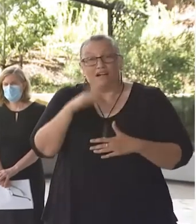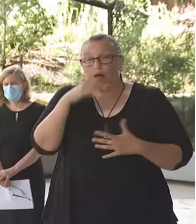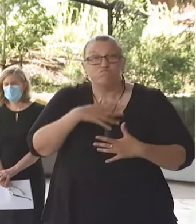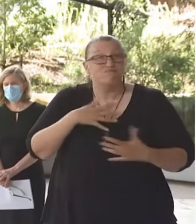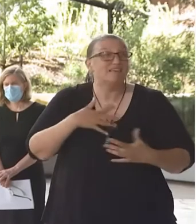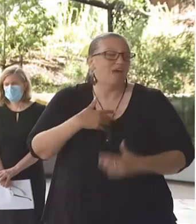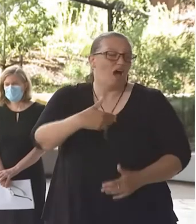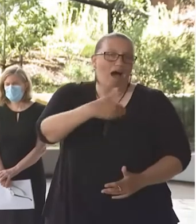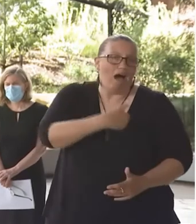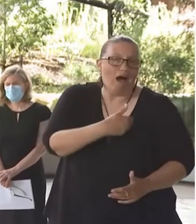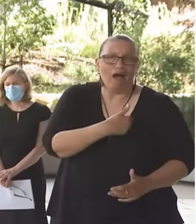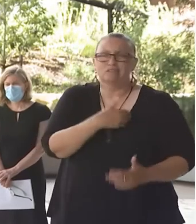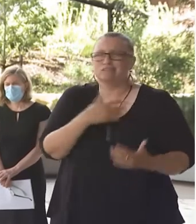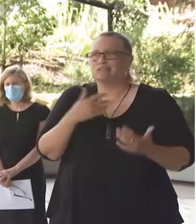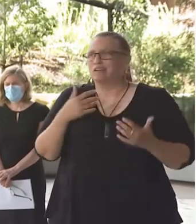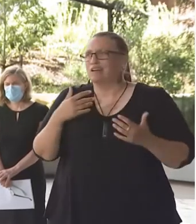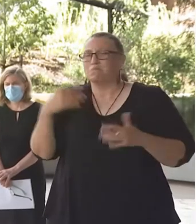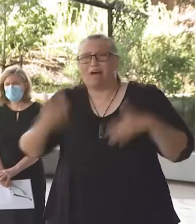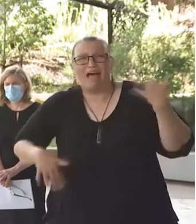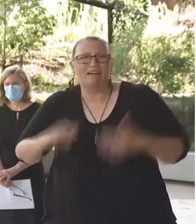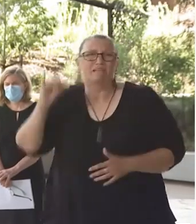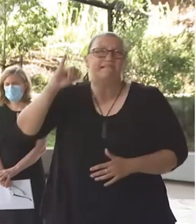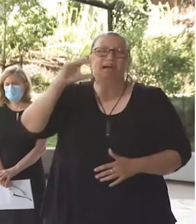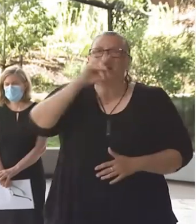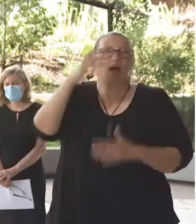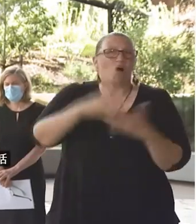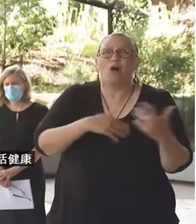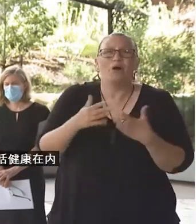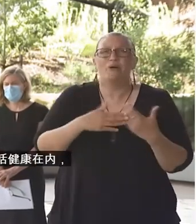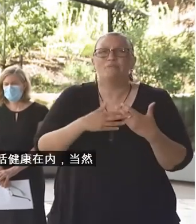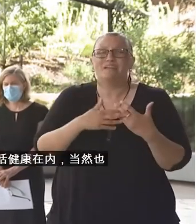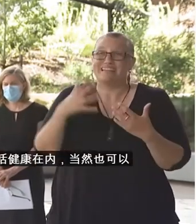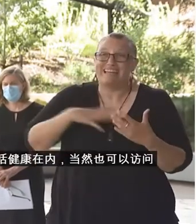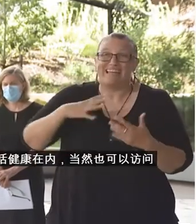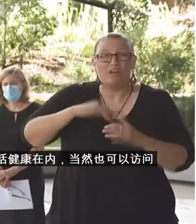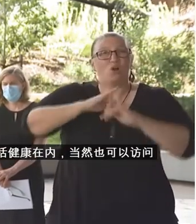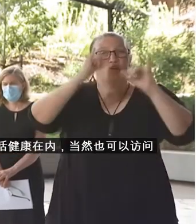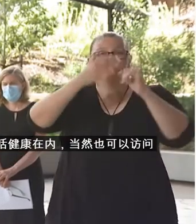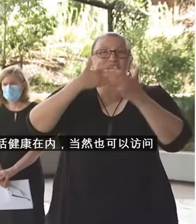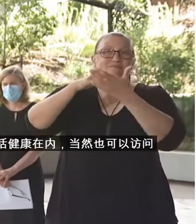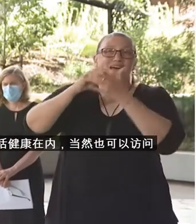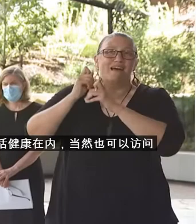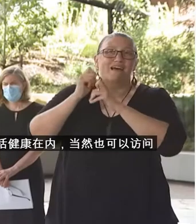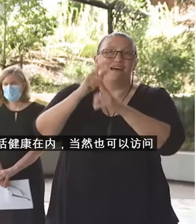illnesses, please consider what other healthcare you could access,